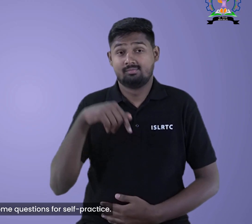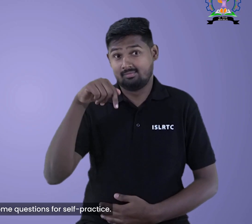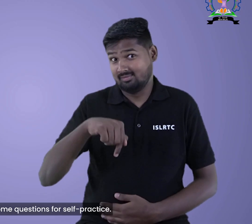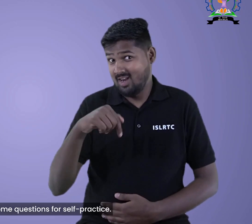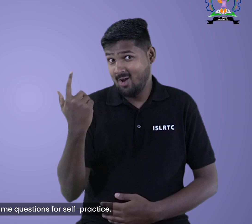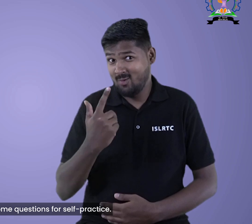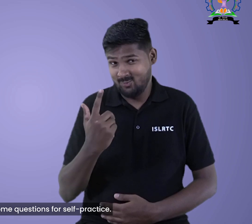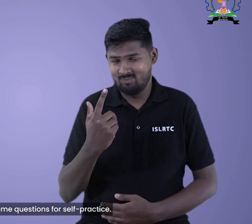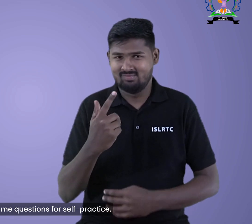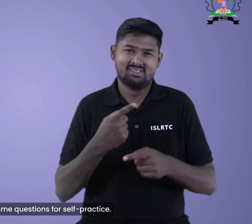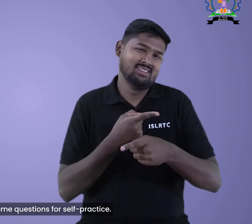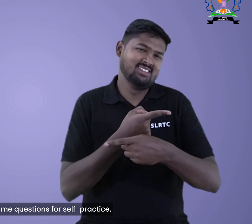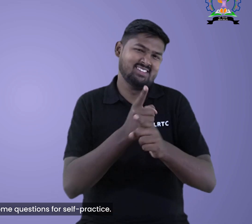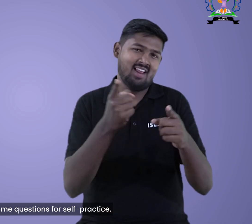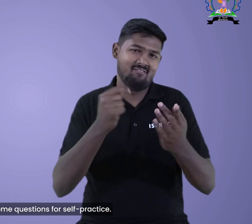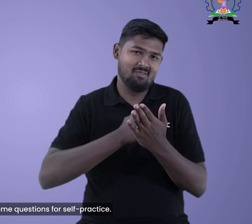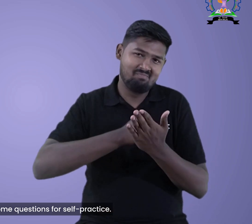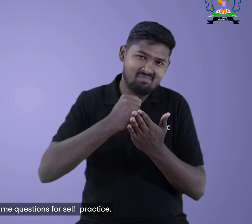Now, let's do some questions for self-practice.